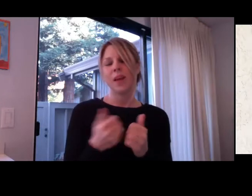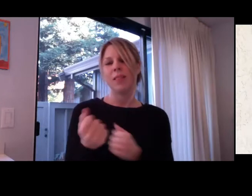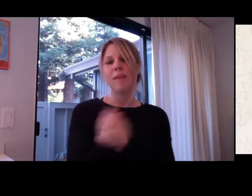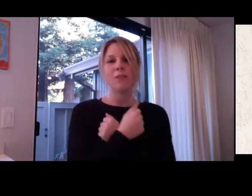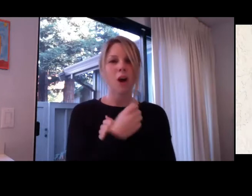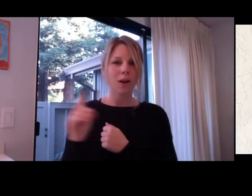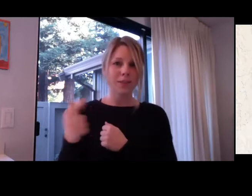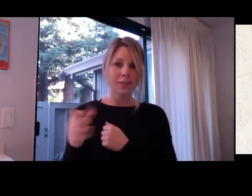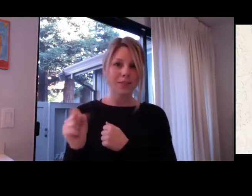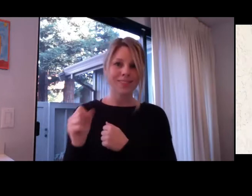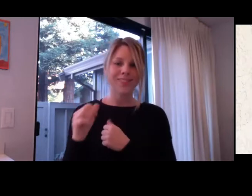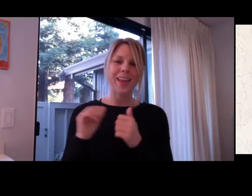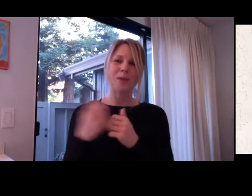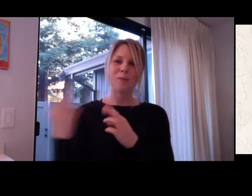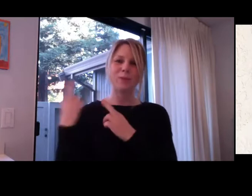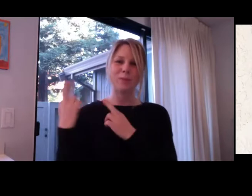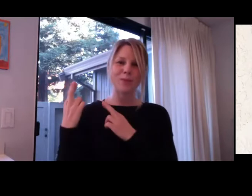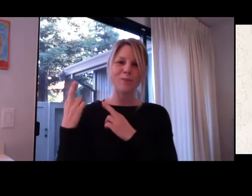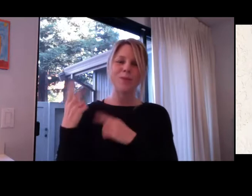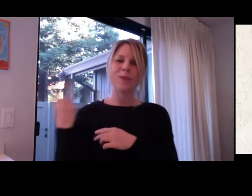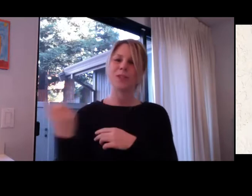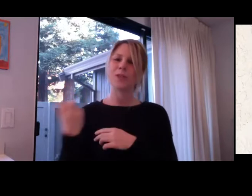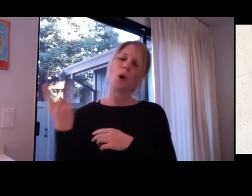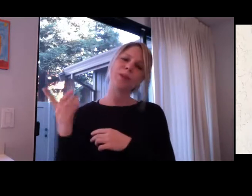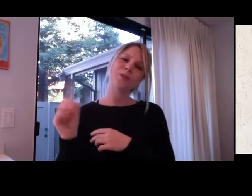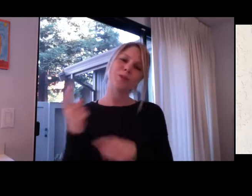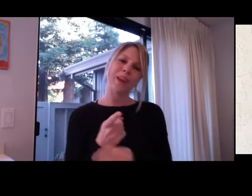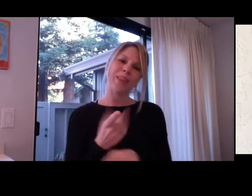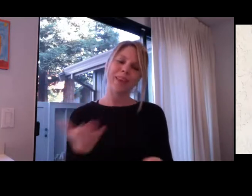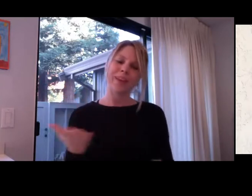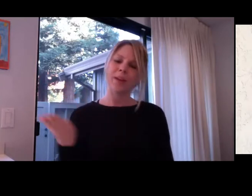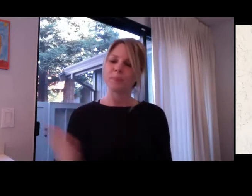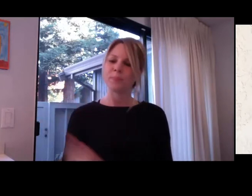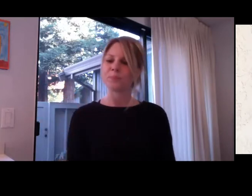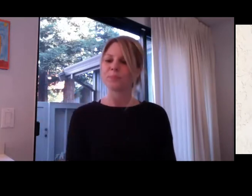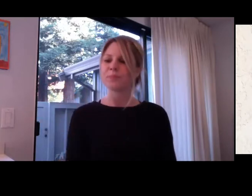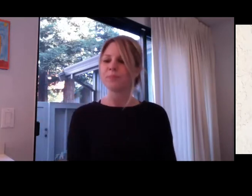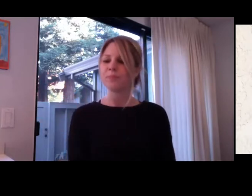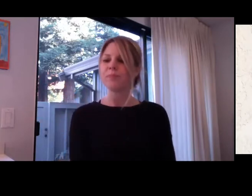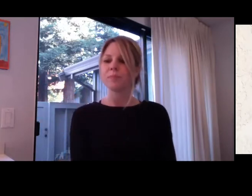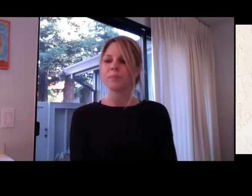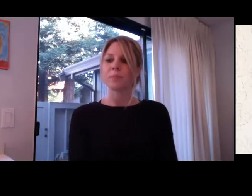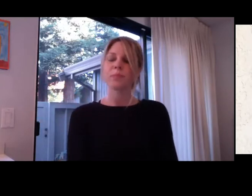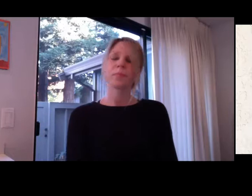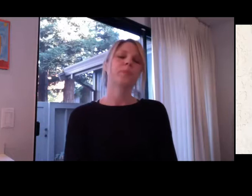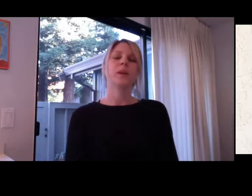how to love dogs, and how to be responsible and just always do the right thing.